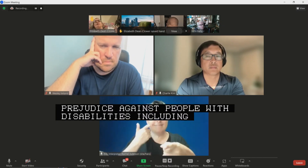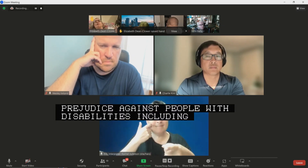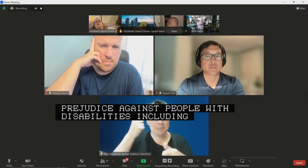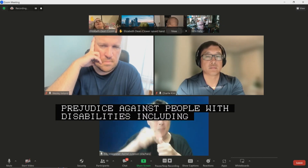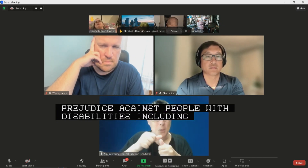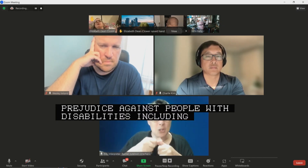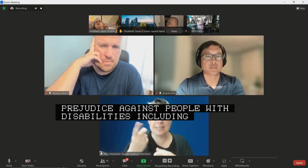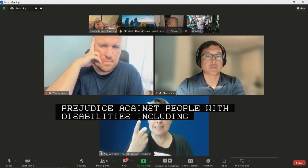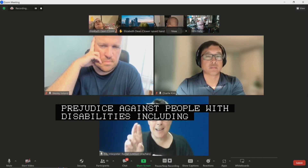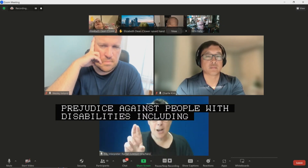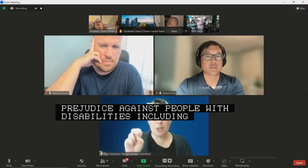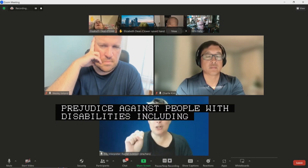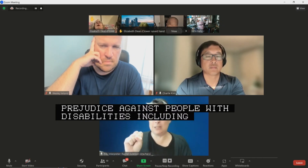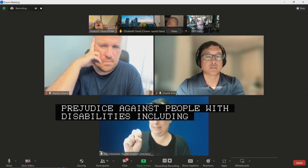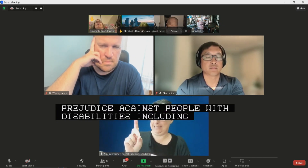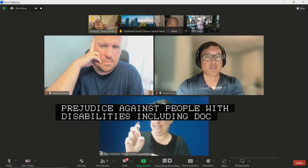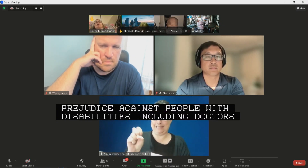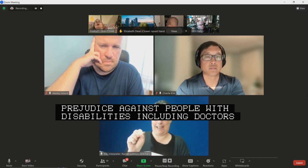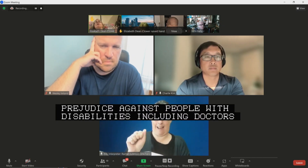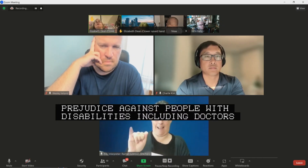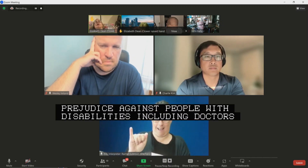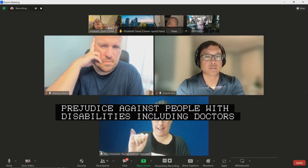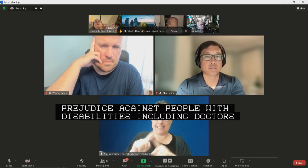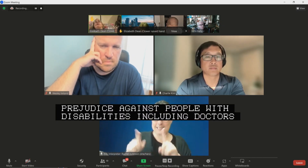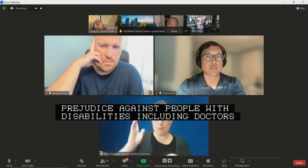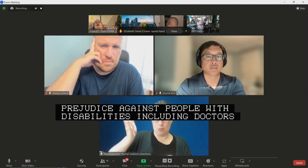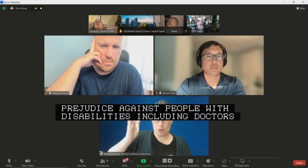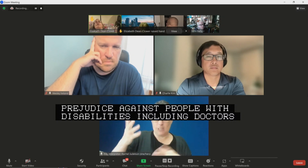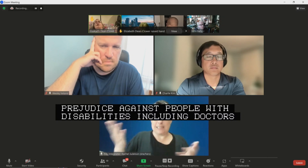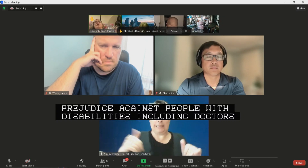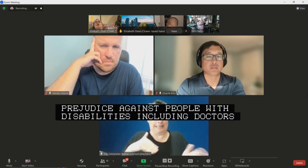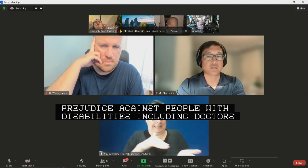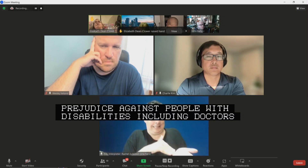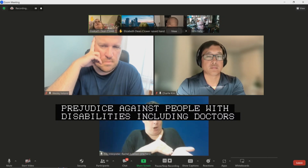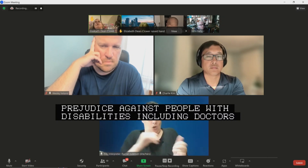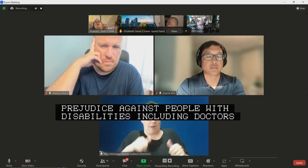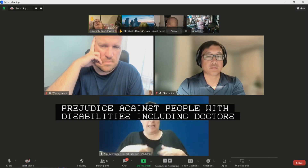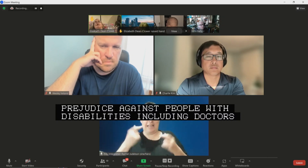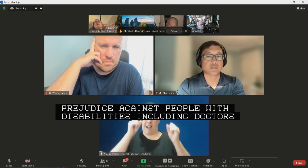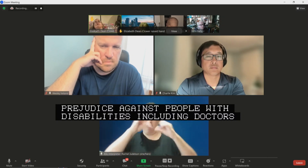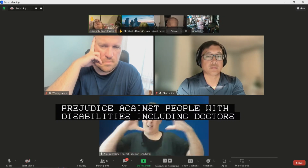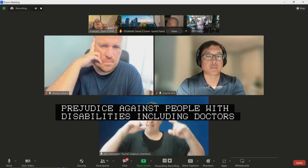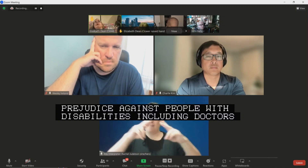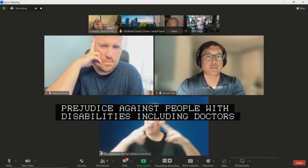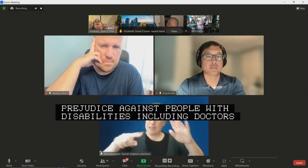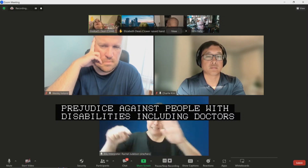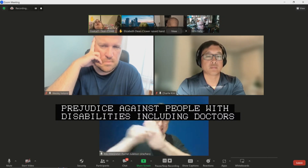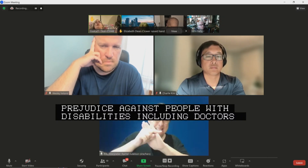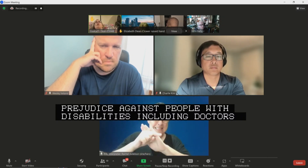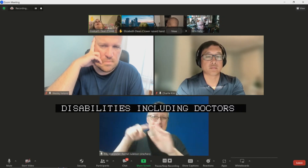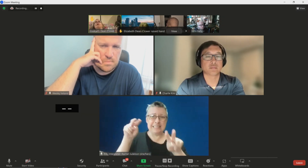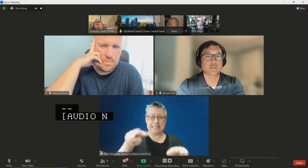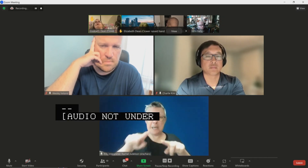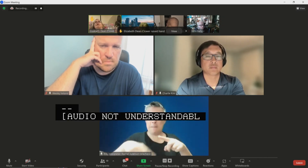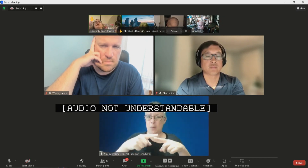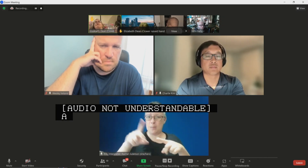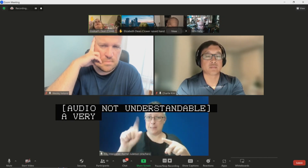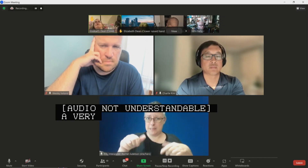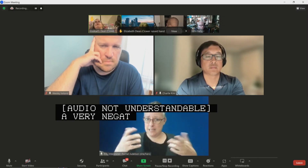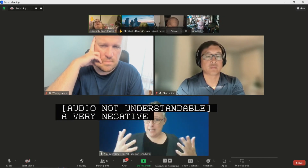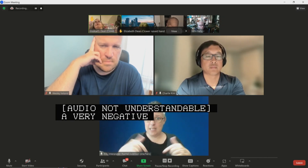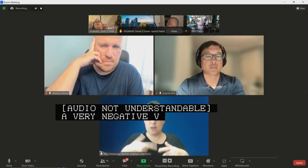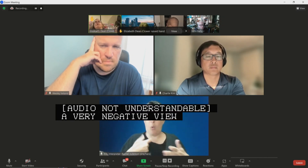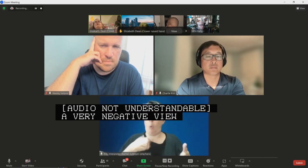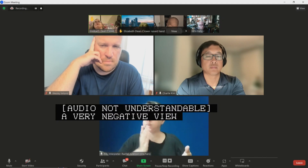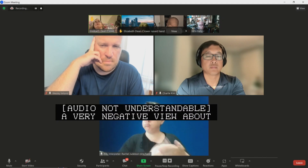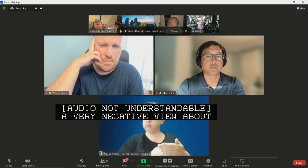in a different presentation, that doctors can have a very negative view about disability or the life